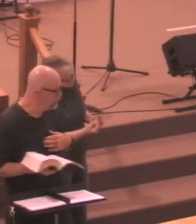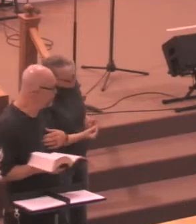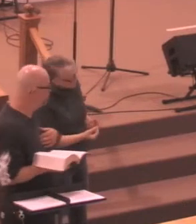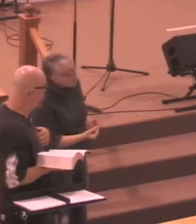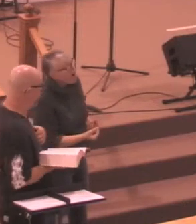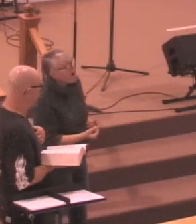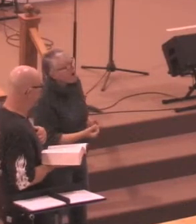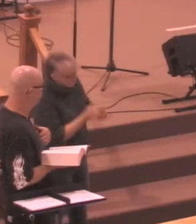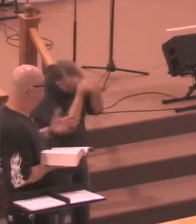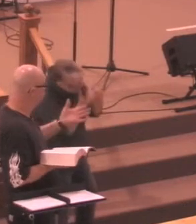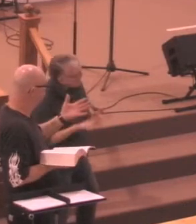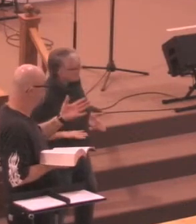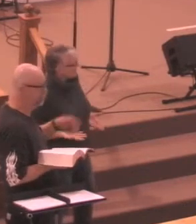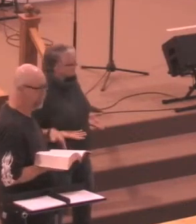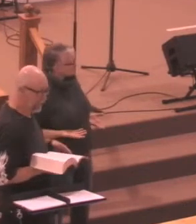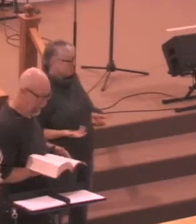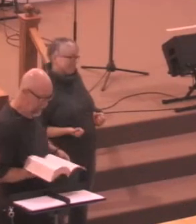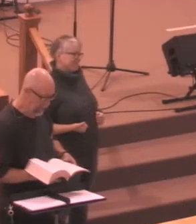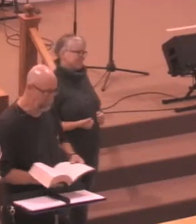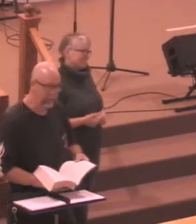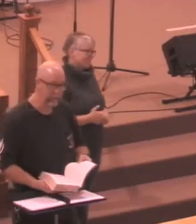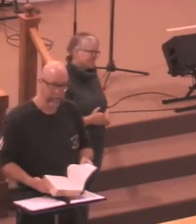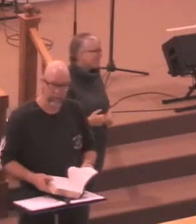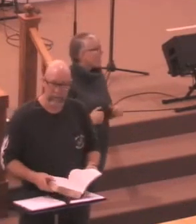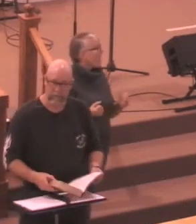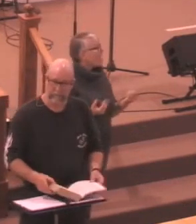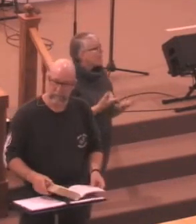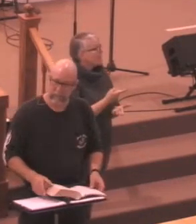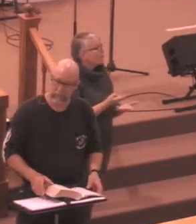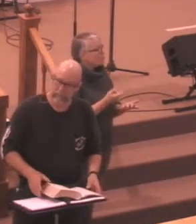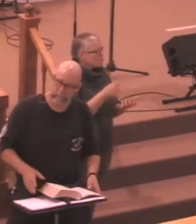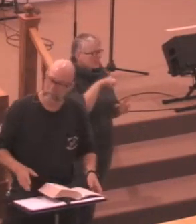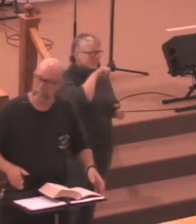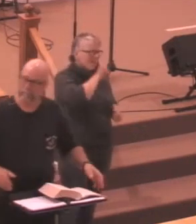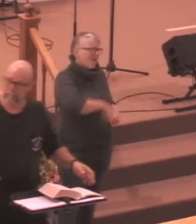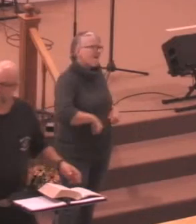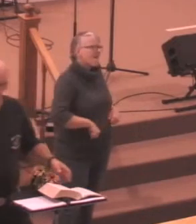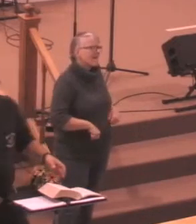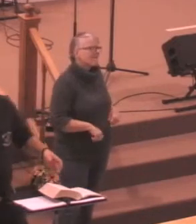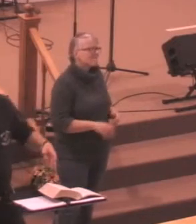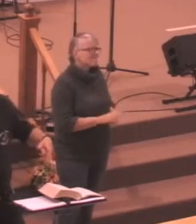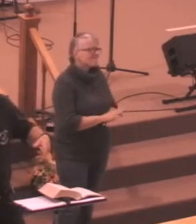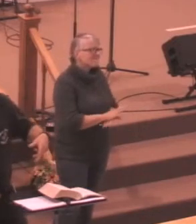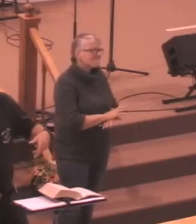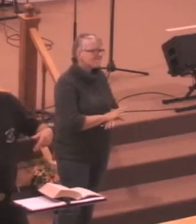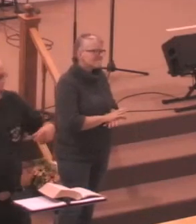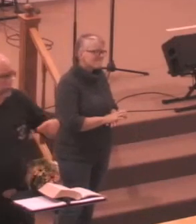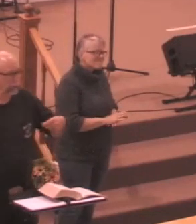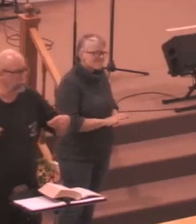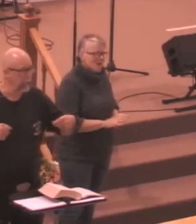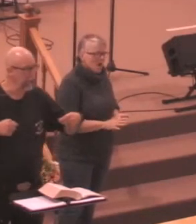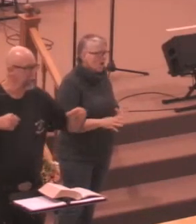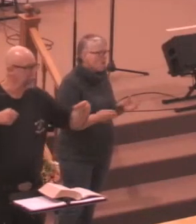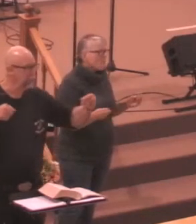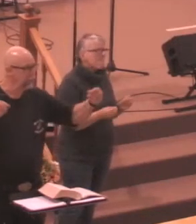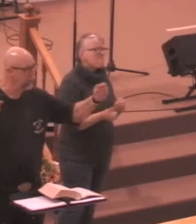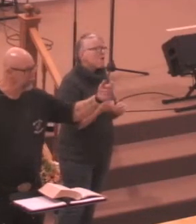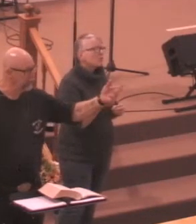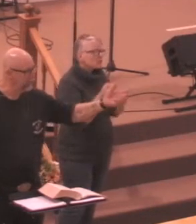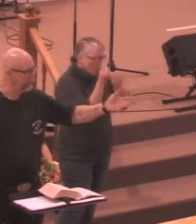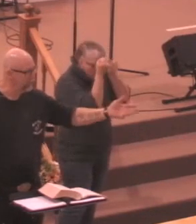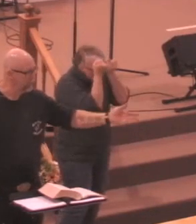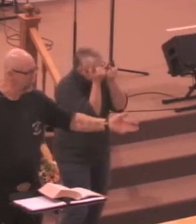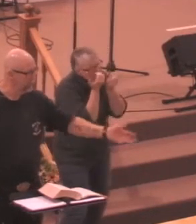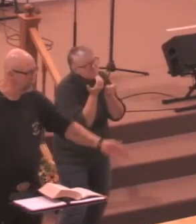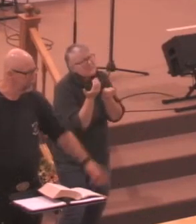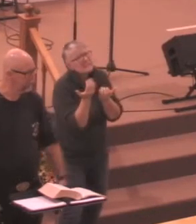We're supposed to obey it. How many of you love to just, you're just the most obedient people on